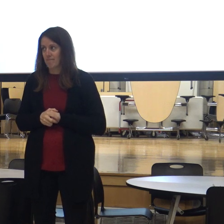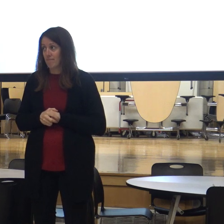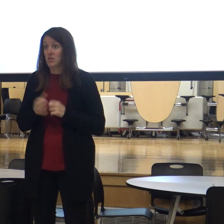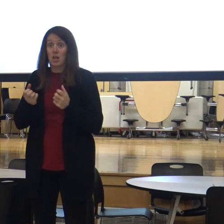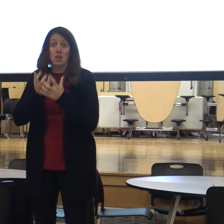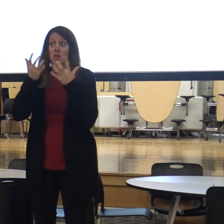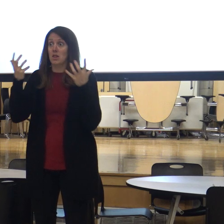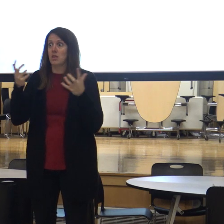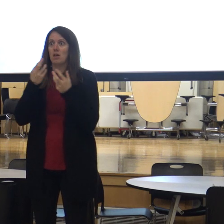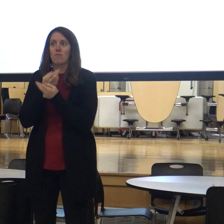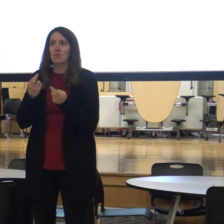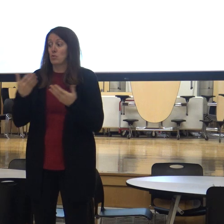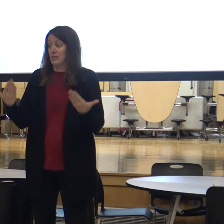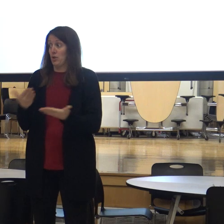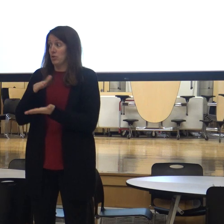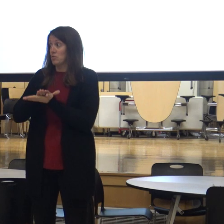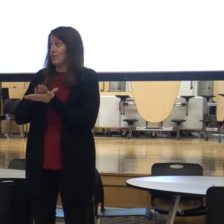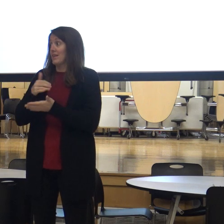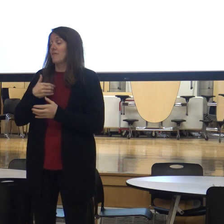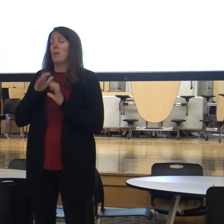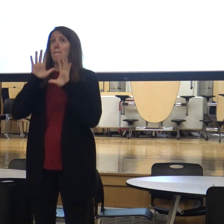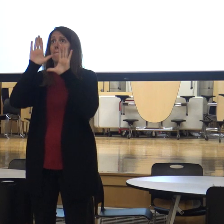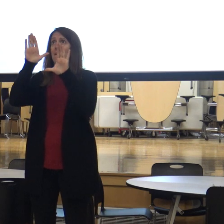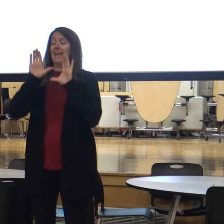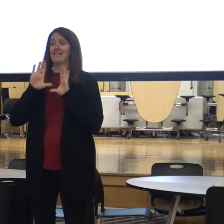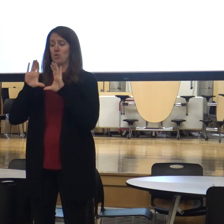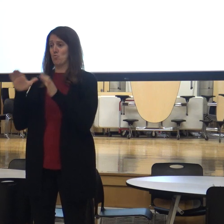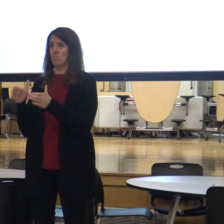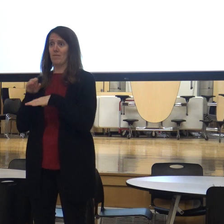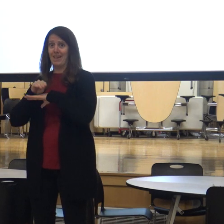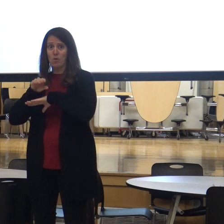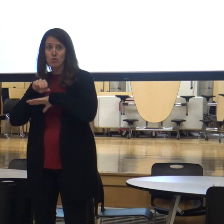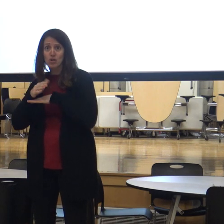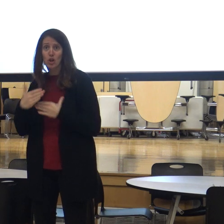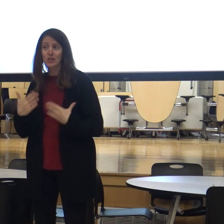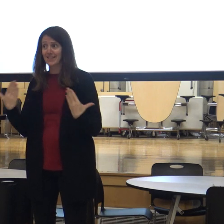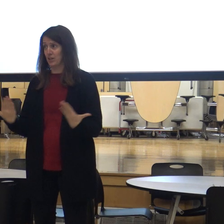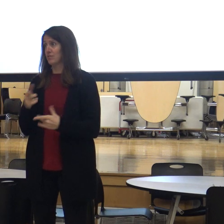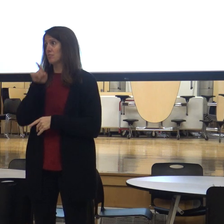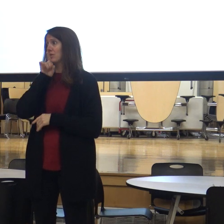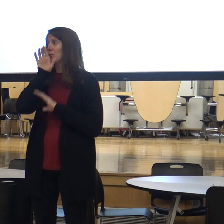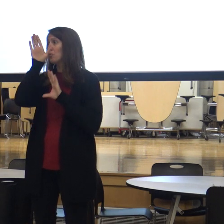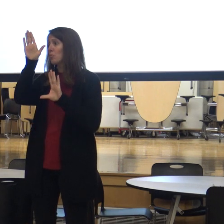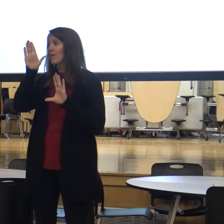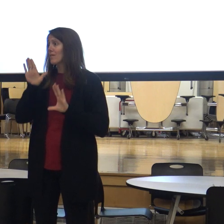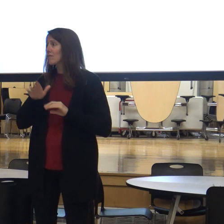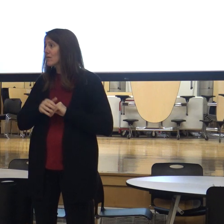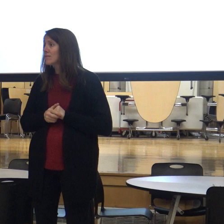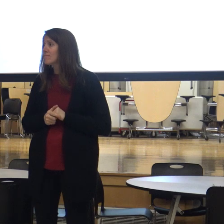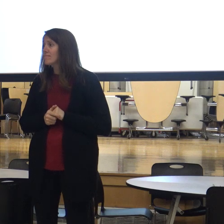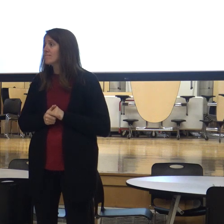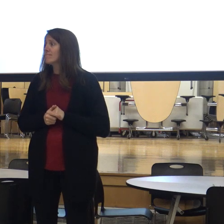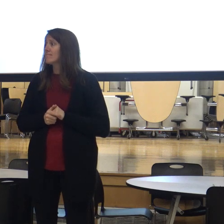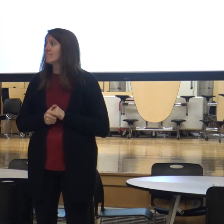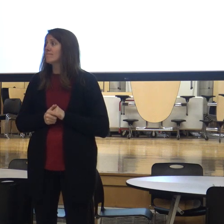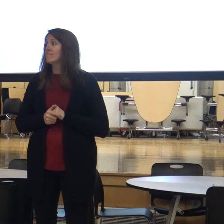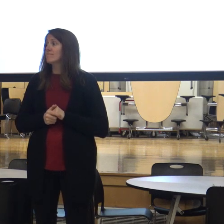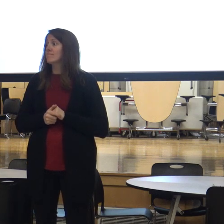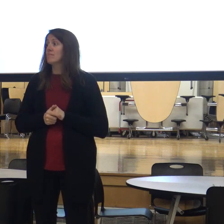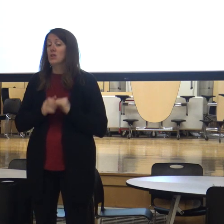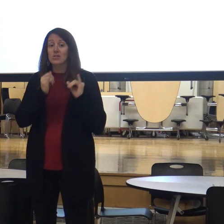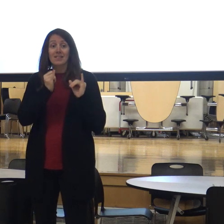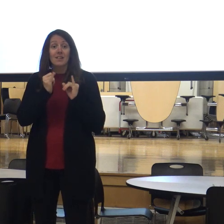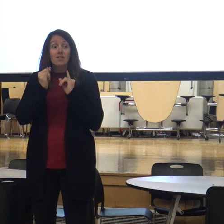There's a ton of resources here at the school. They have an amazing group of counselors. They really do here, which is fantastic to be able to help the kids. There's